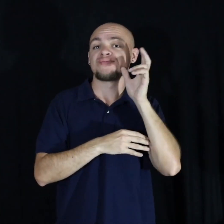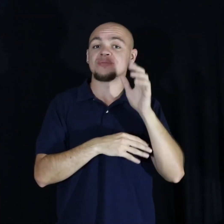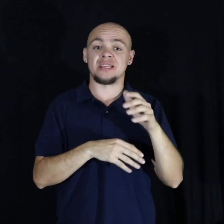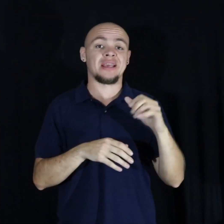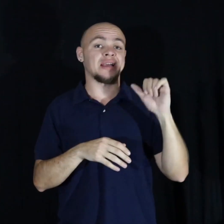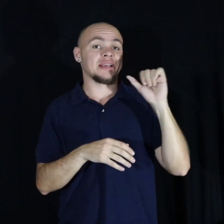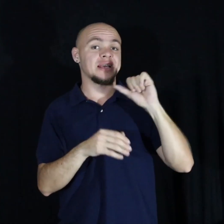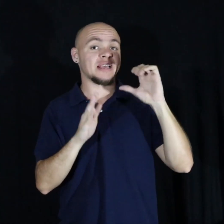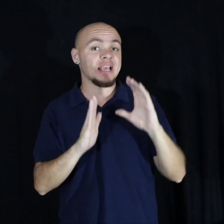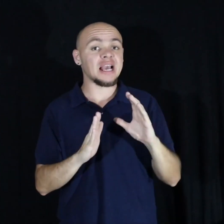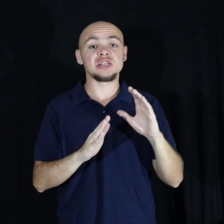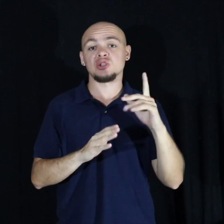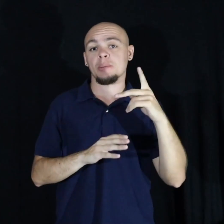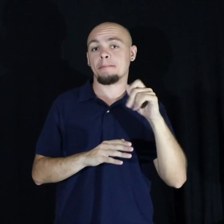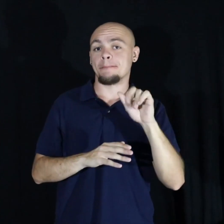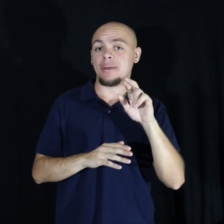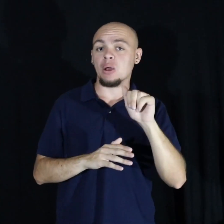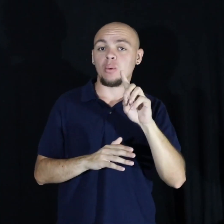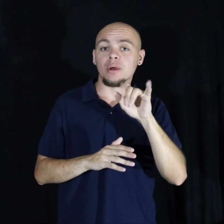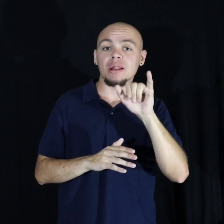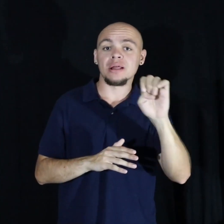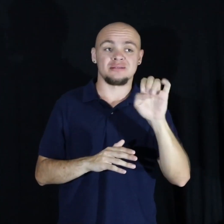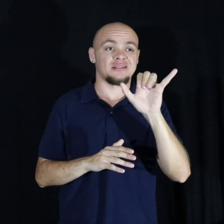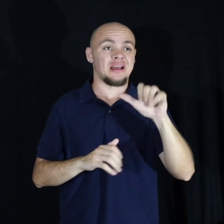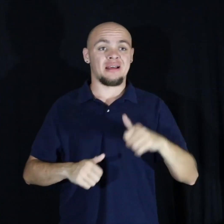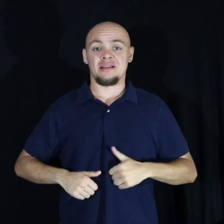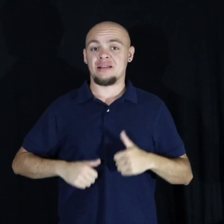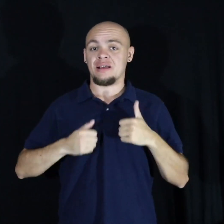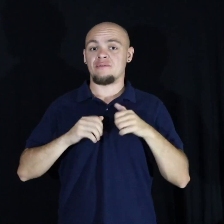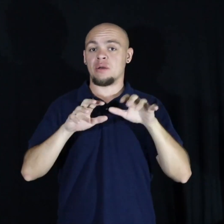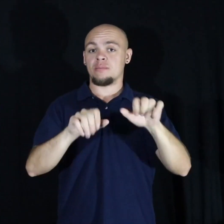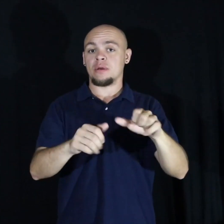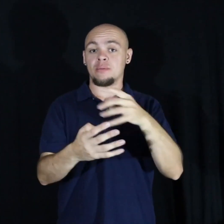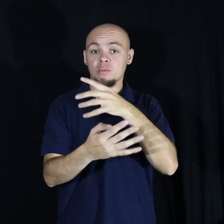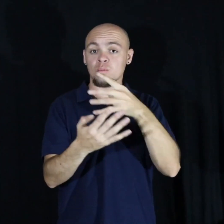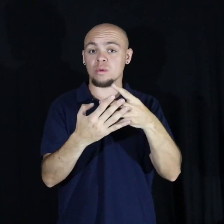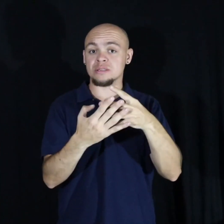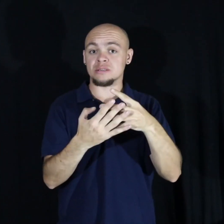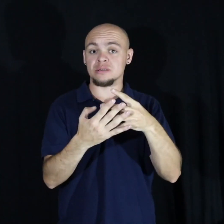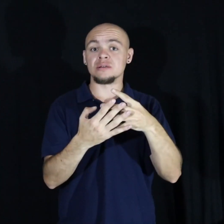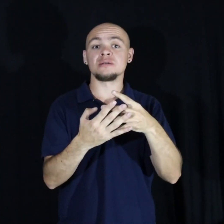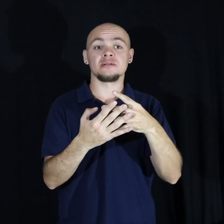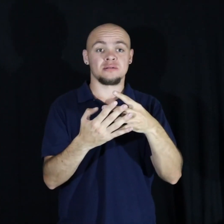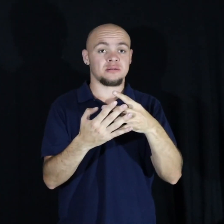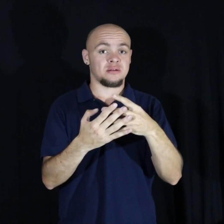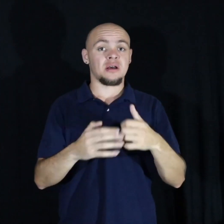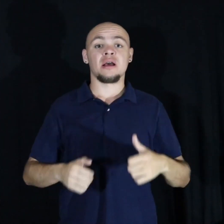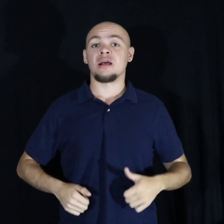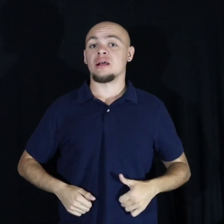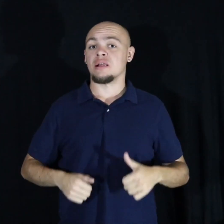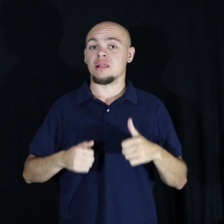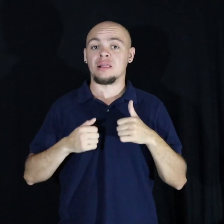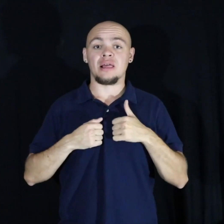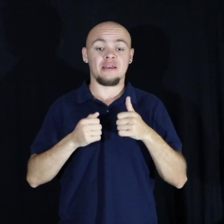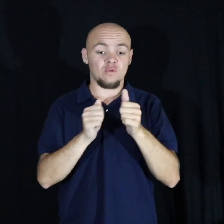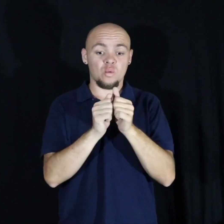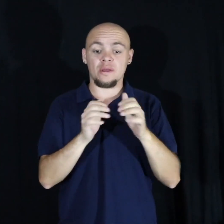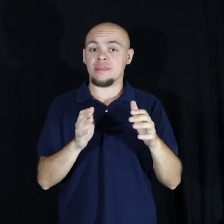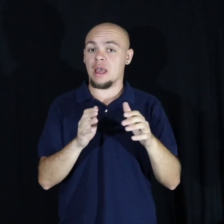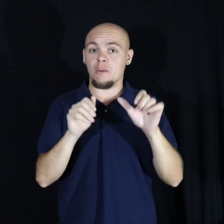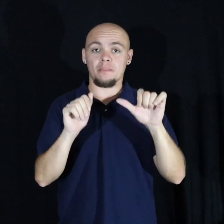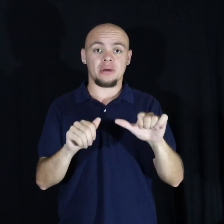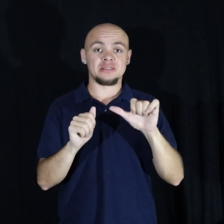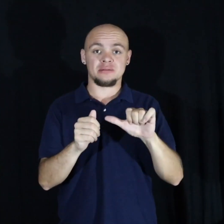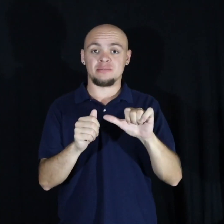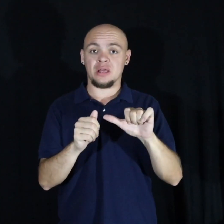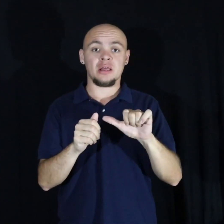Paradise. This adopted lifestyle landed me in prison with a life without the possibility of parole sentence at the tender age of